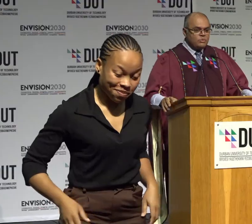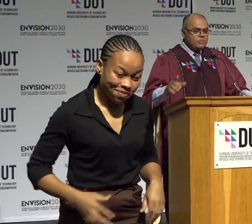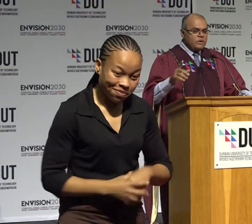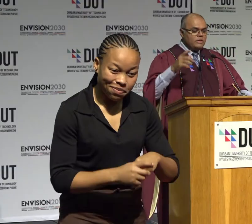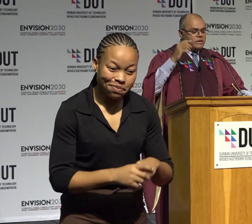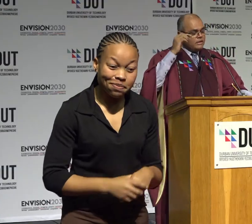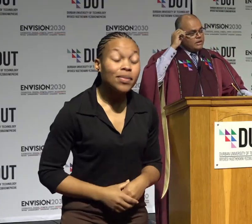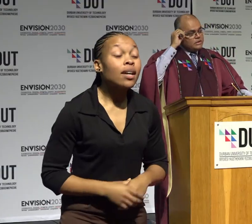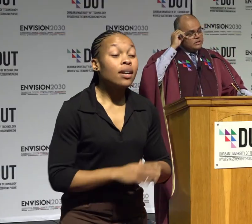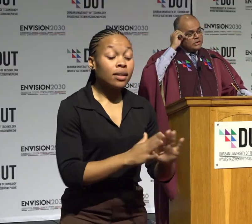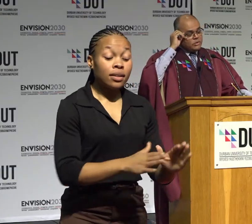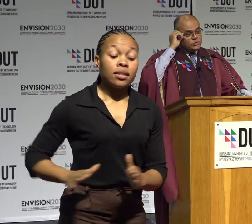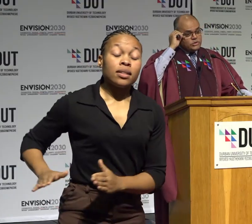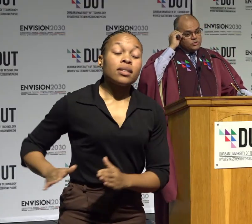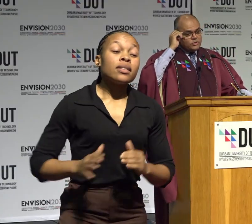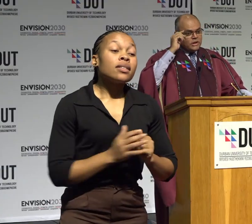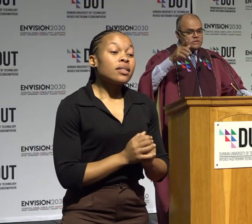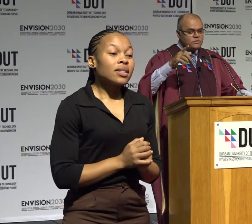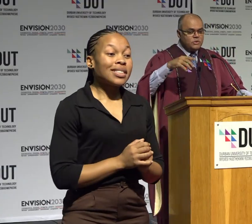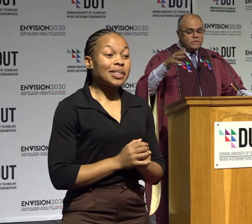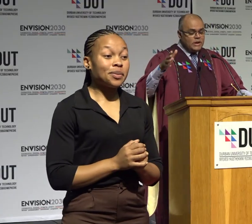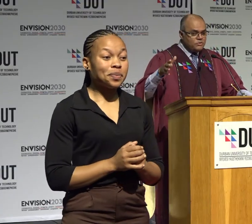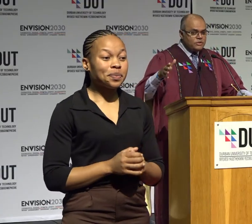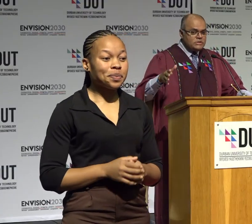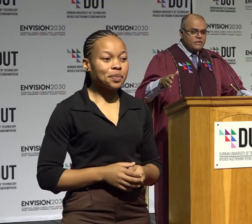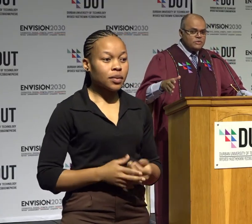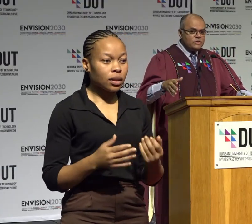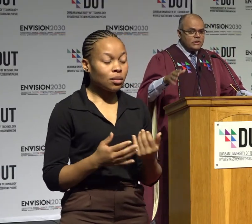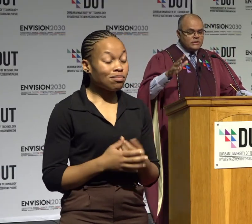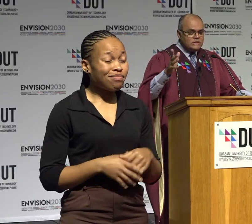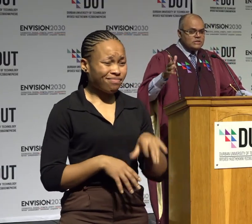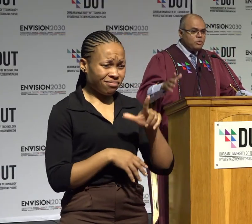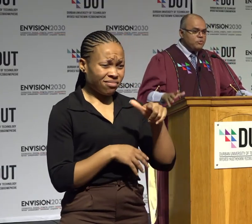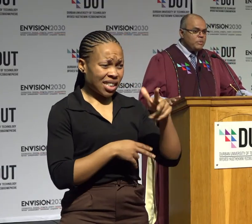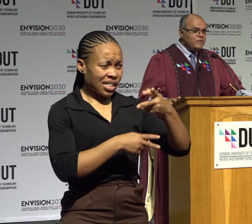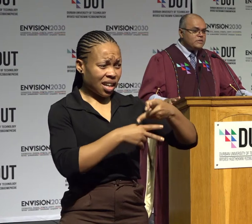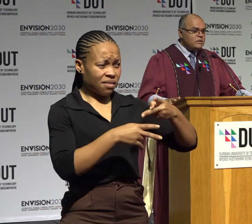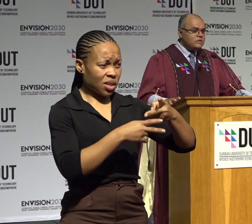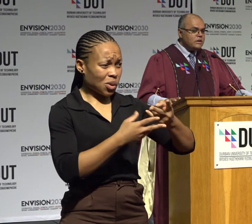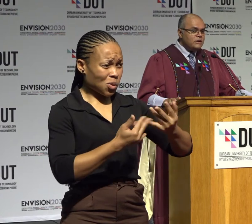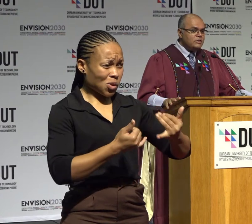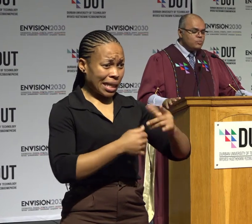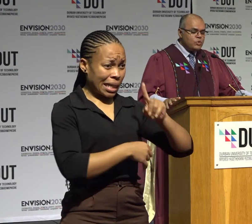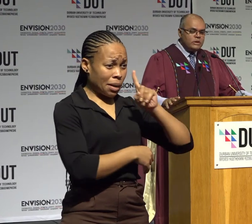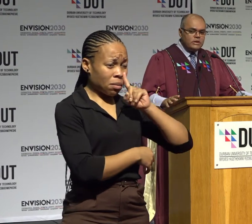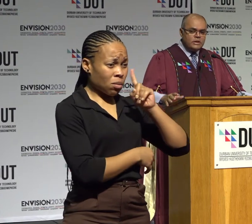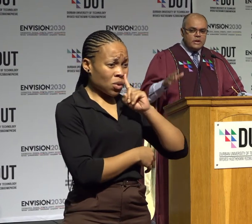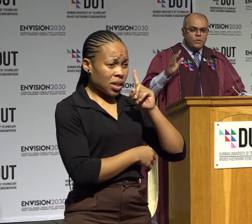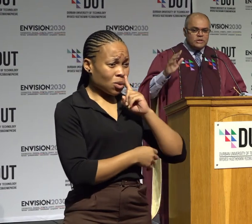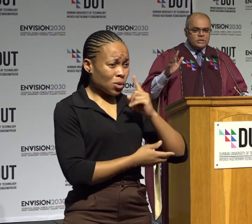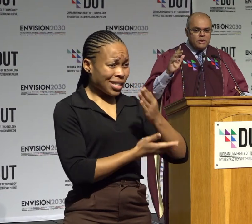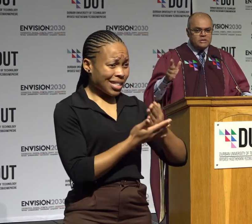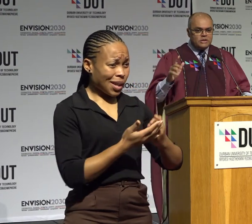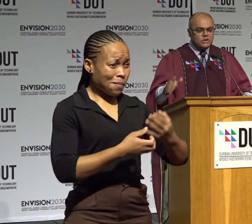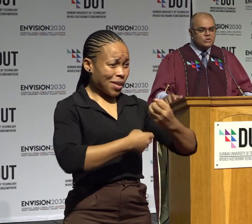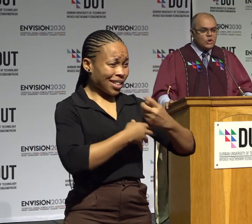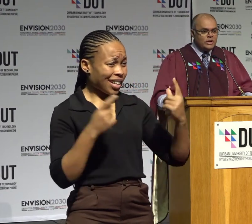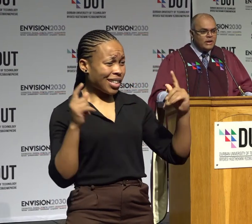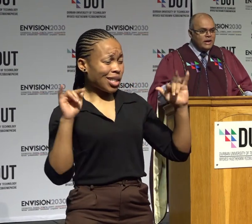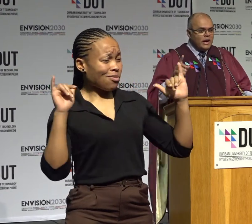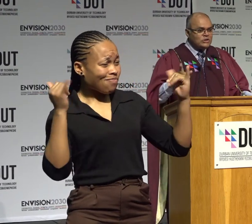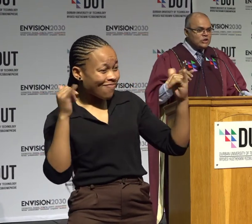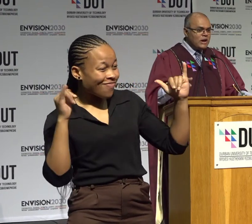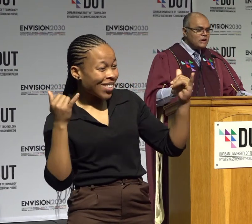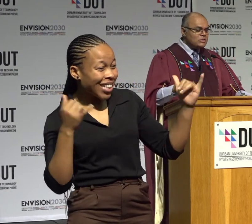Guests, remember, and graduates, tonight or even later on this afternoon, I can see some of you may have started earlier this morning. Once the party gets